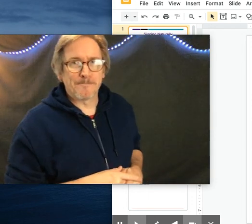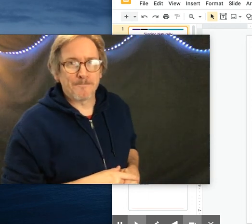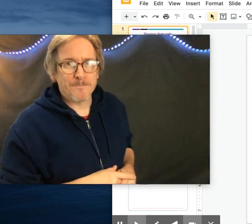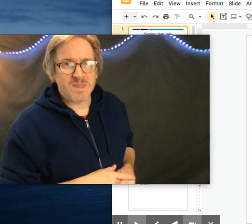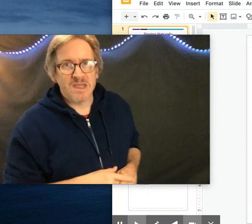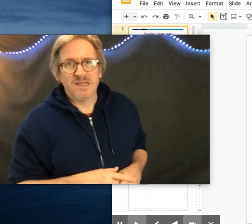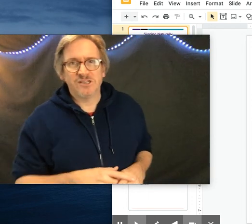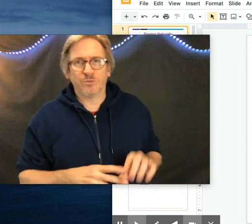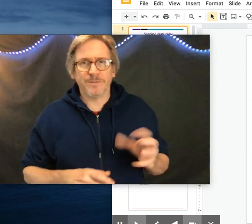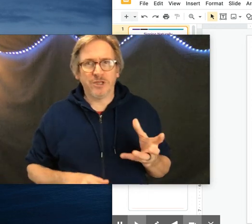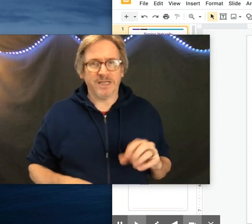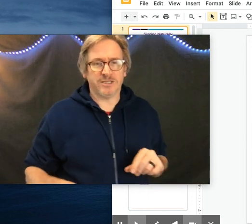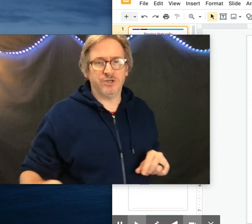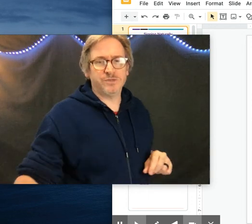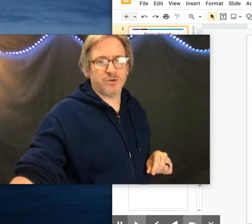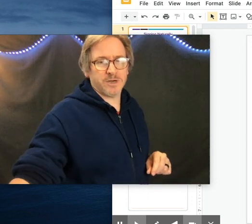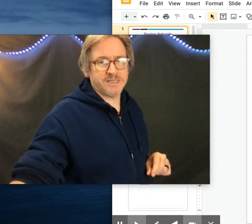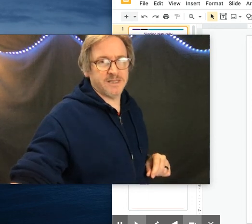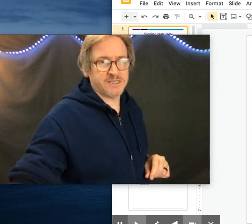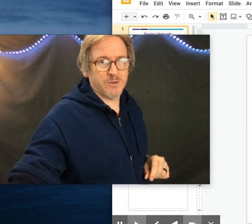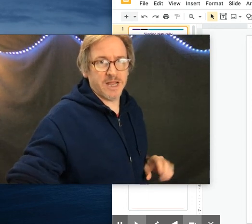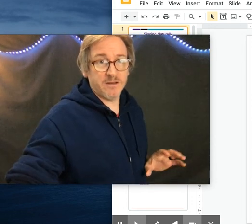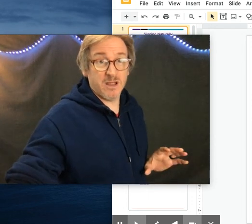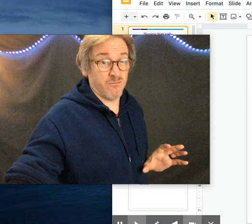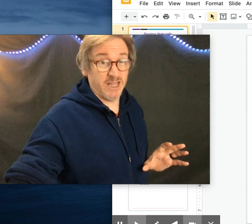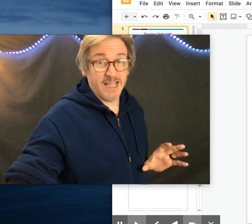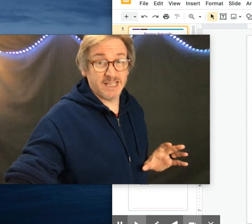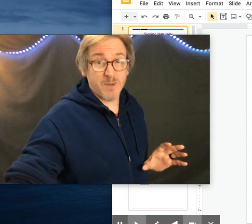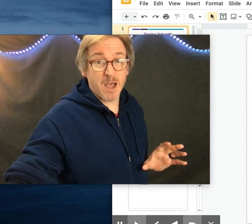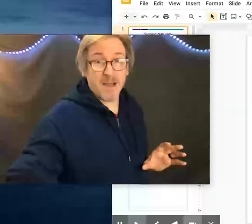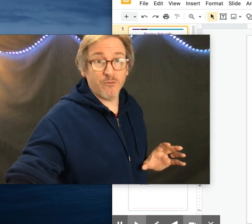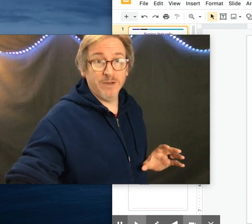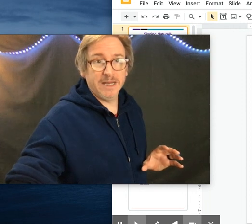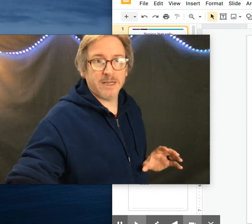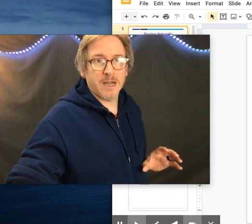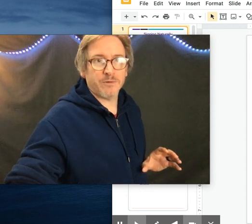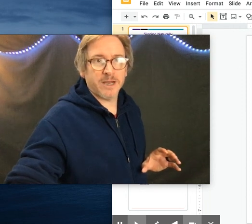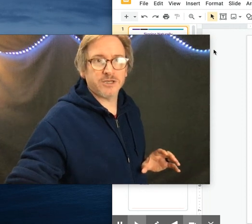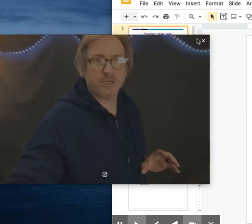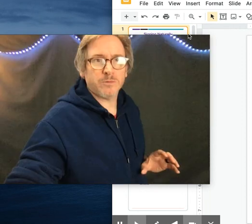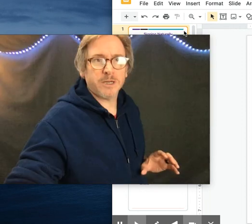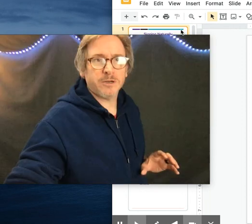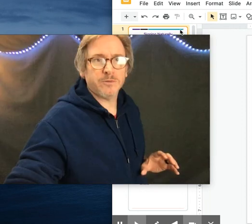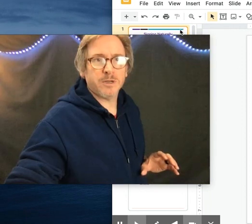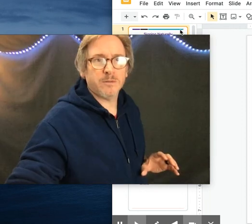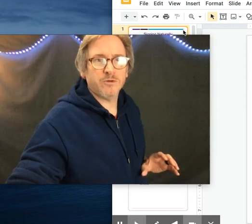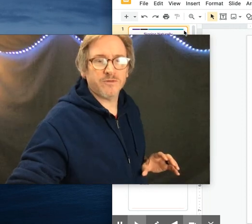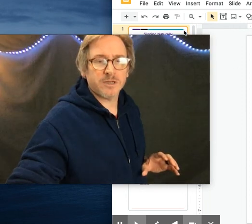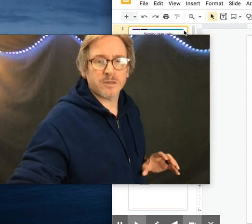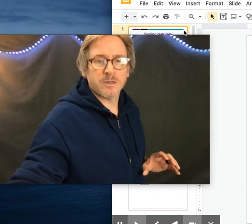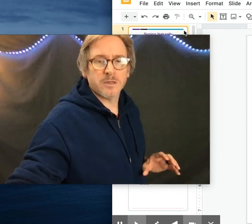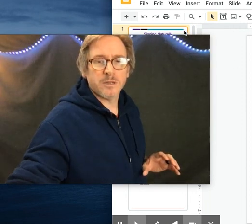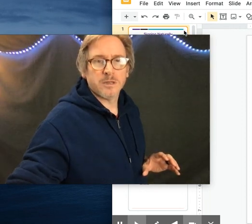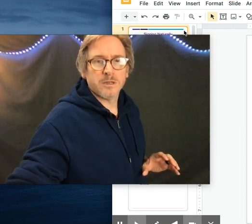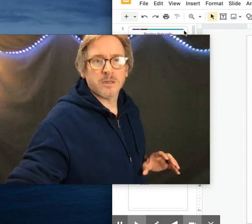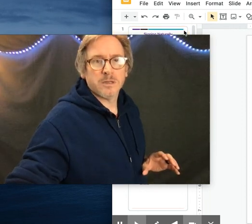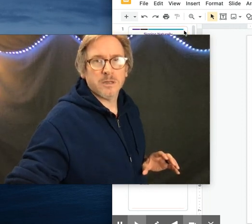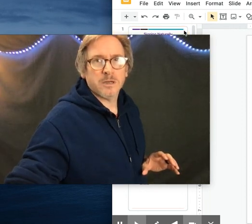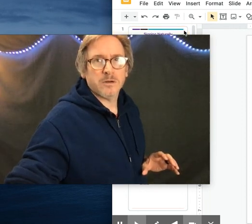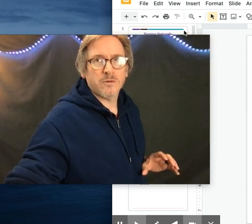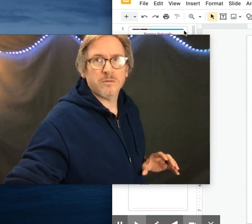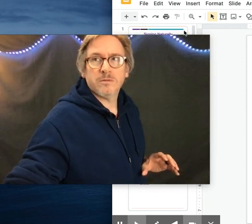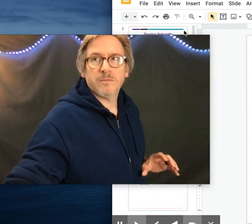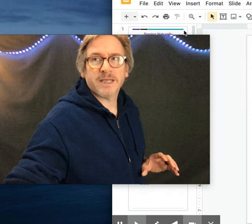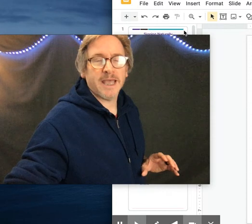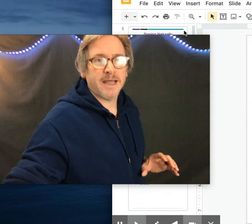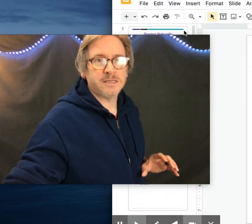Um, so we're going to be looking at two stories in this one, and it's about reading comprehension. Why are you not